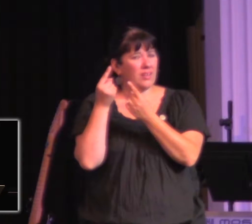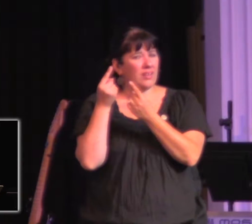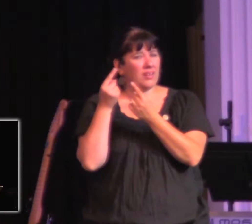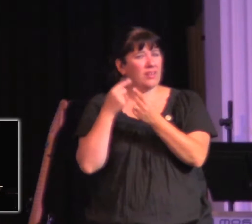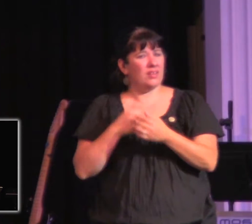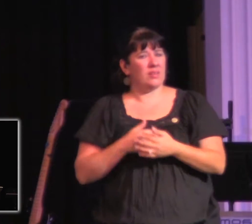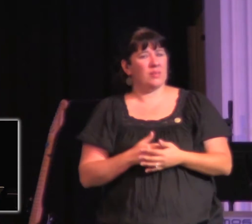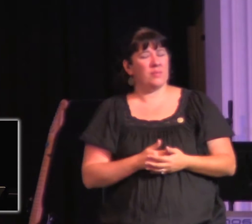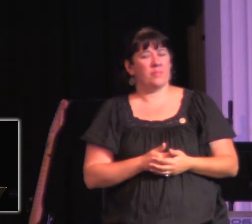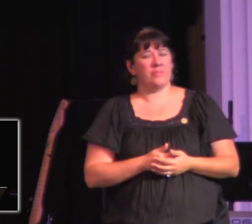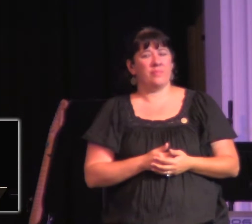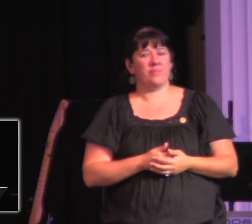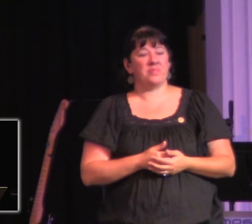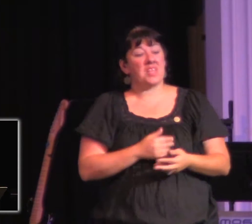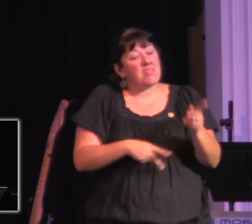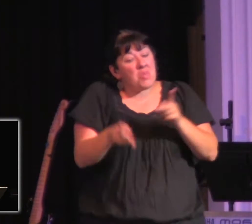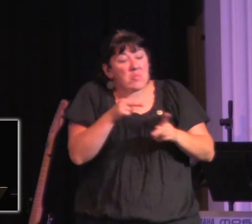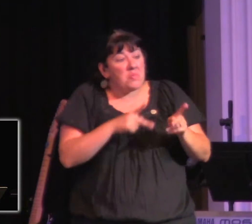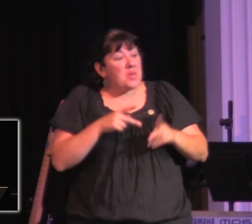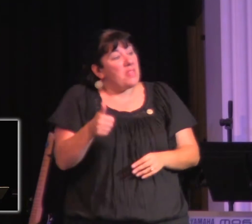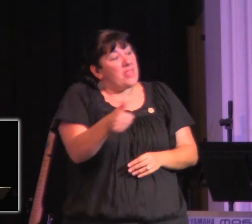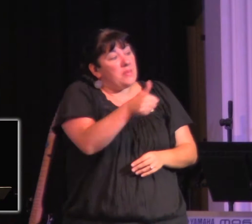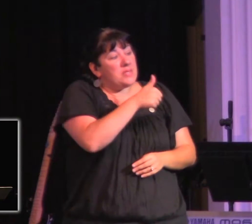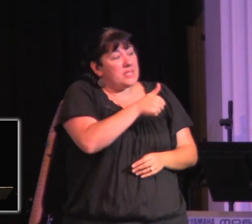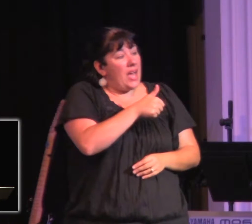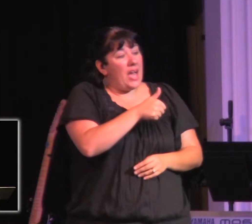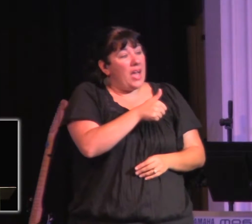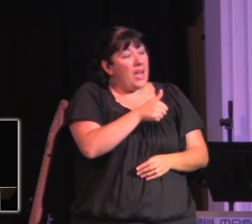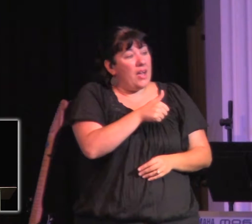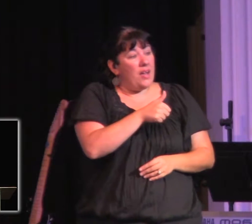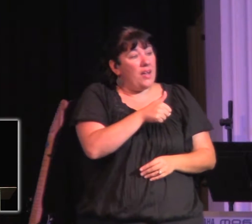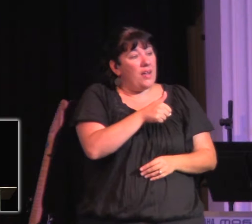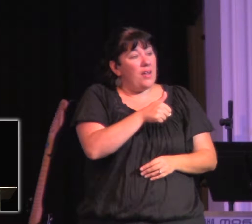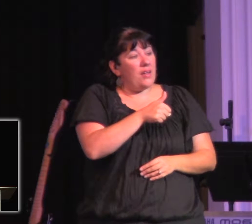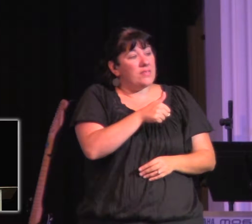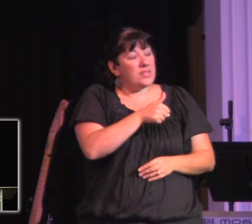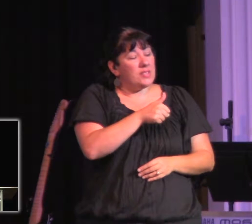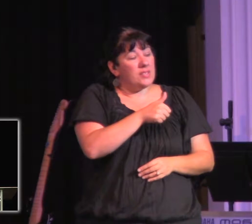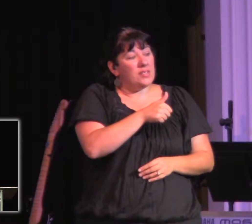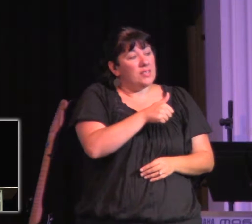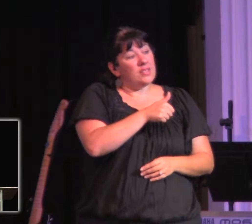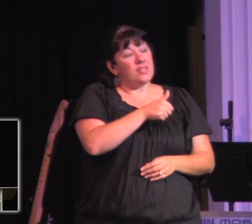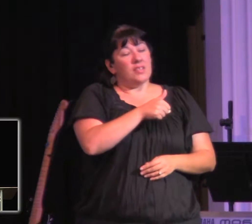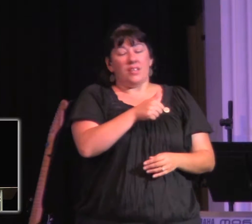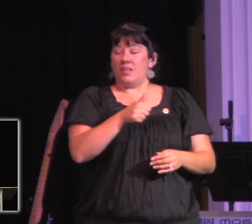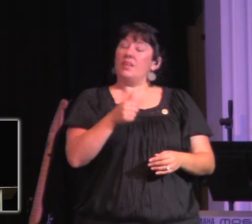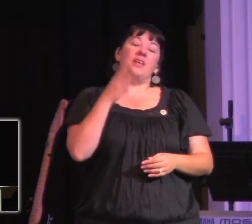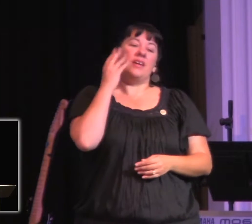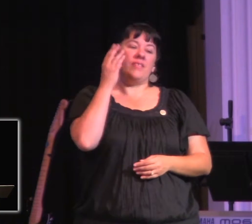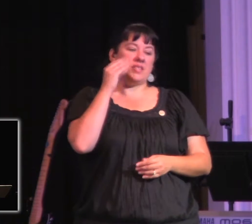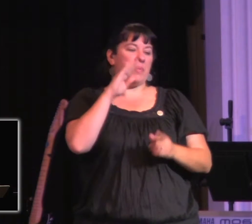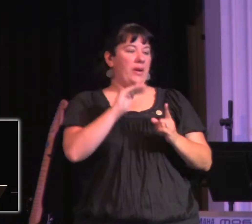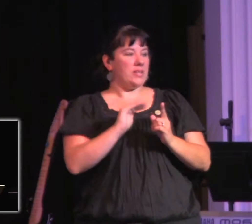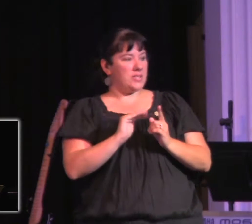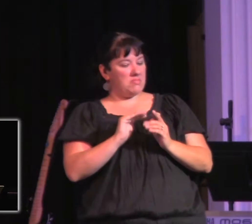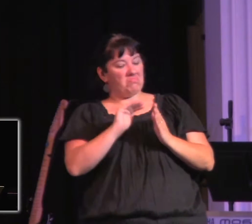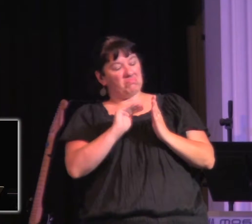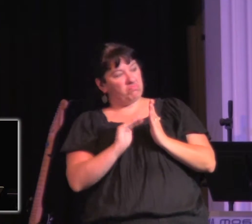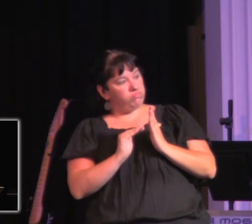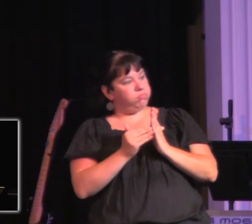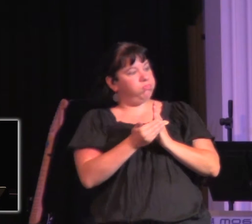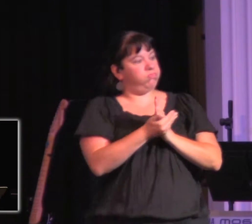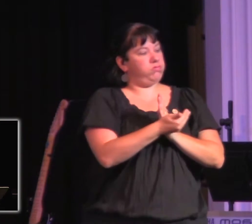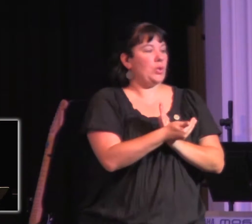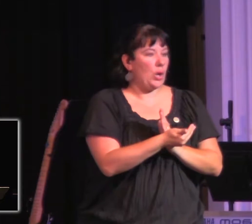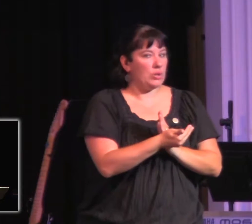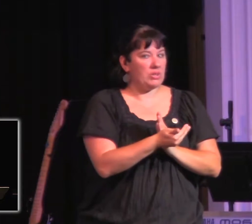those who have been crushed by infidelity in a marriage. Those that have been crushed by the betrayal of a